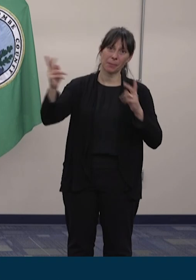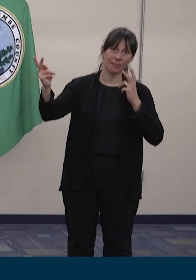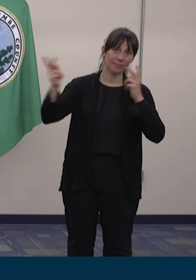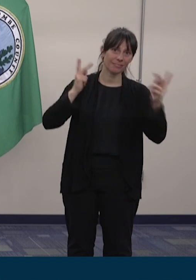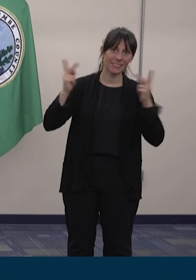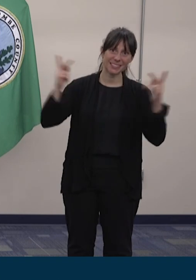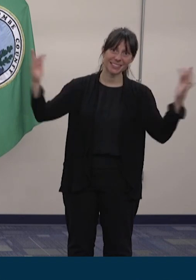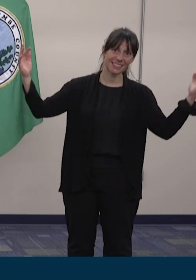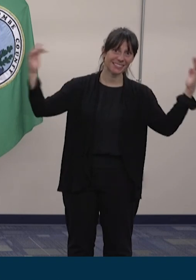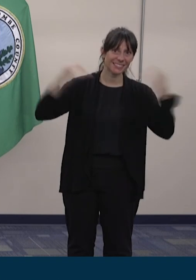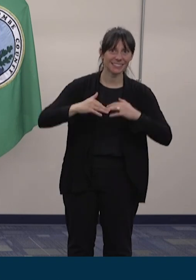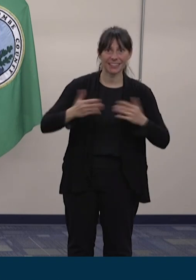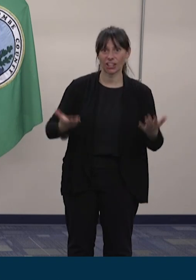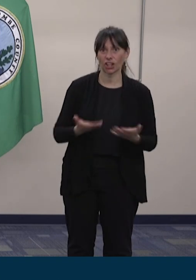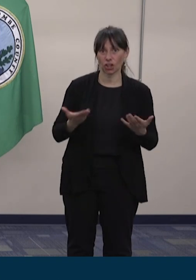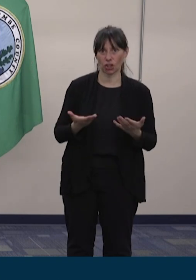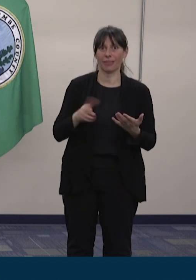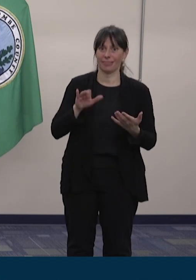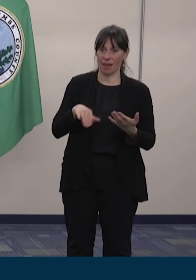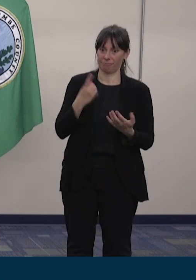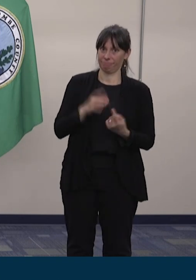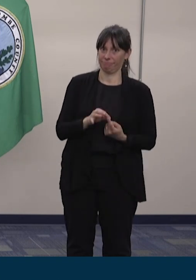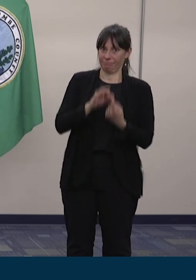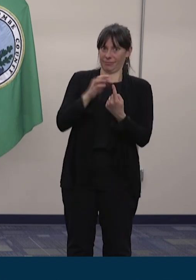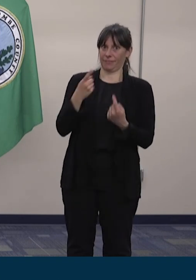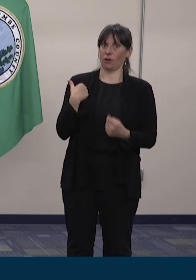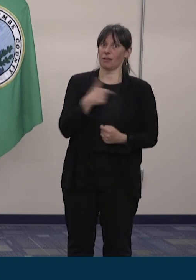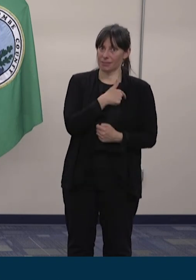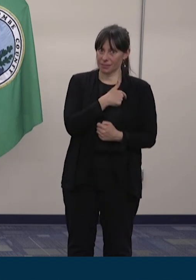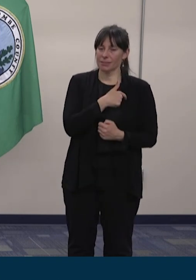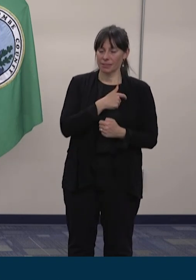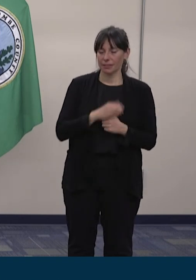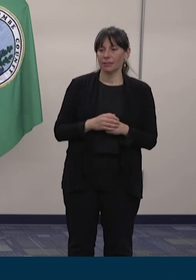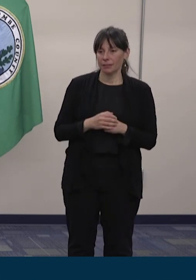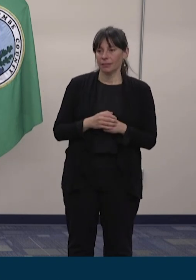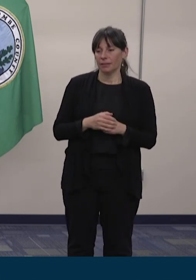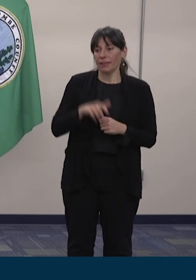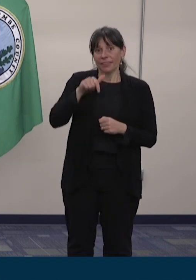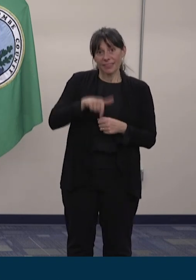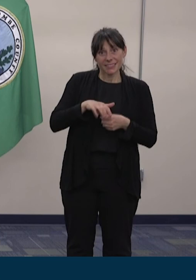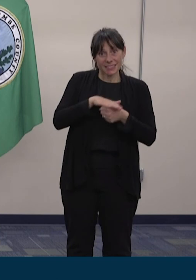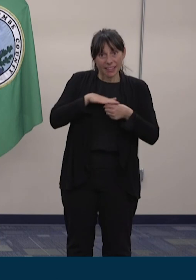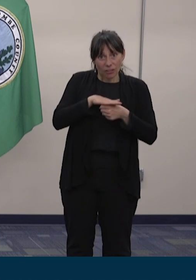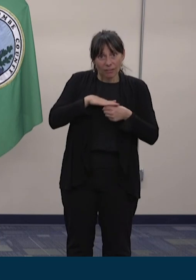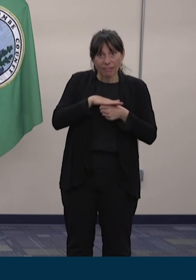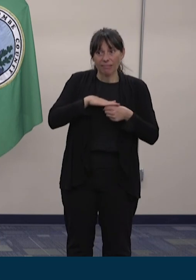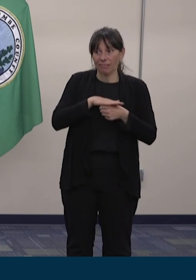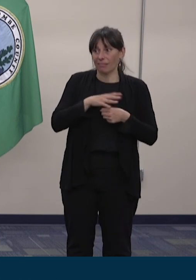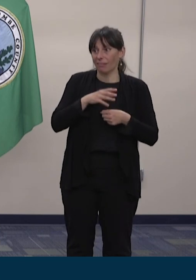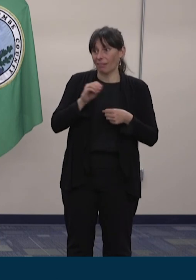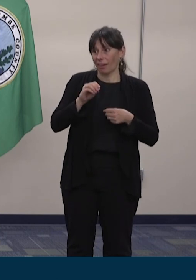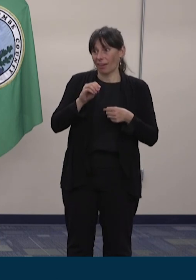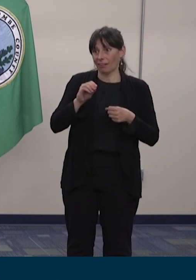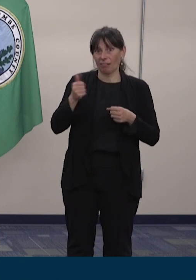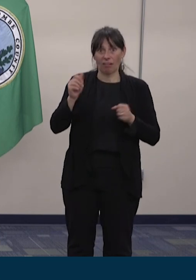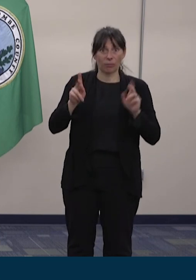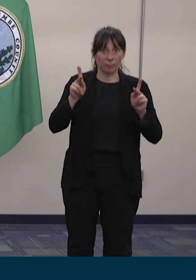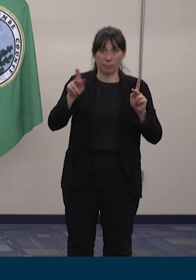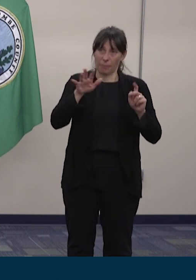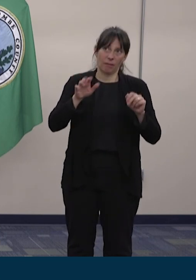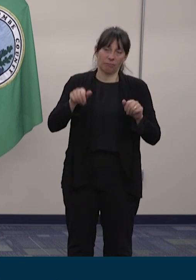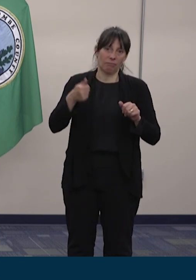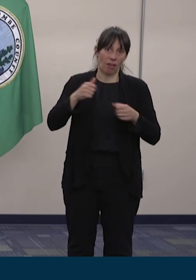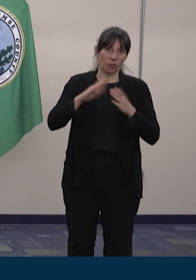destination popularidad de and the que fact that Asheville es many un areas of the destino country, including neighboring states, de turismo have y extensive que spread of ahora COVID-19 algunos transmissions,